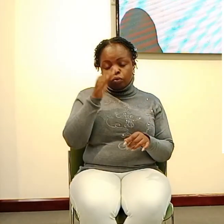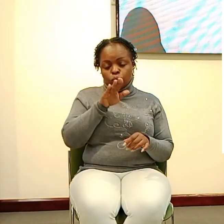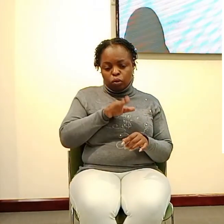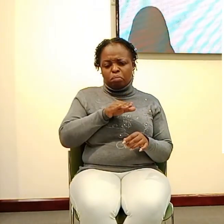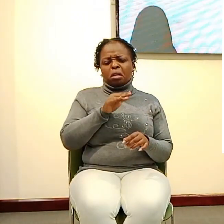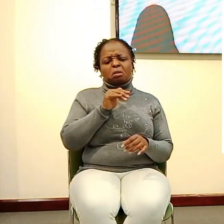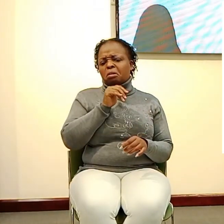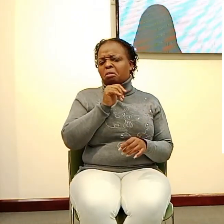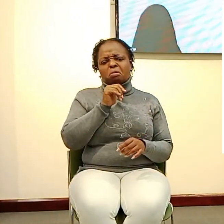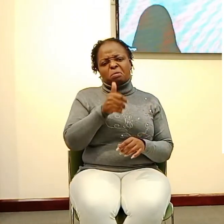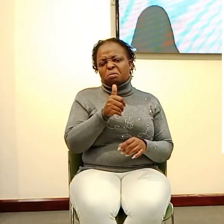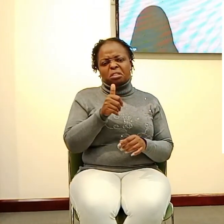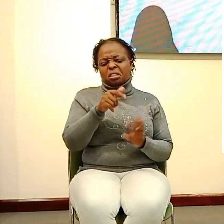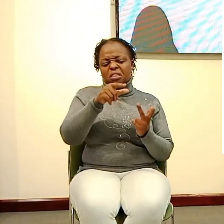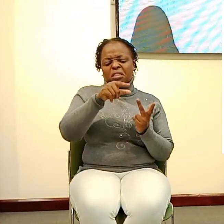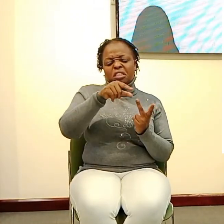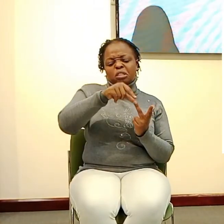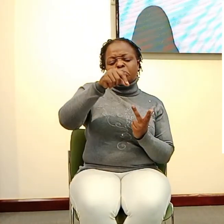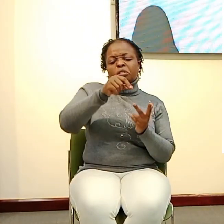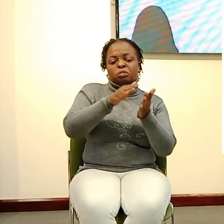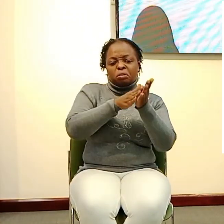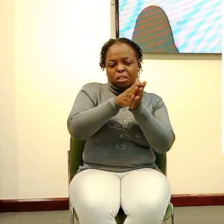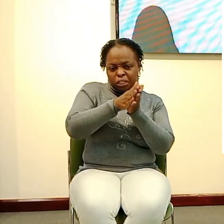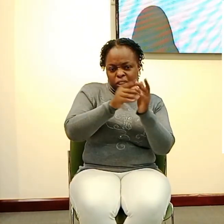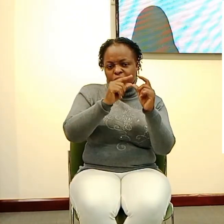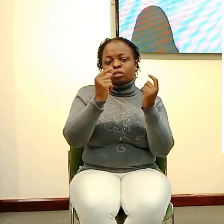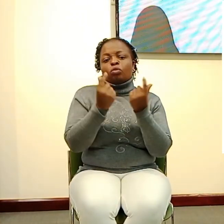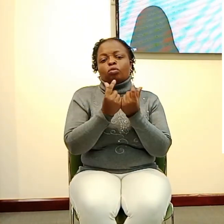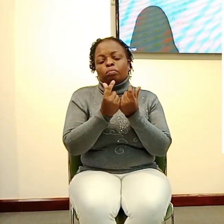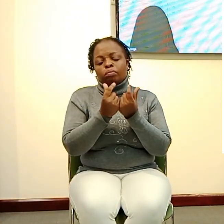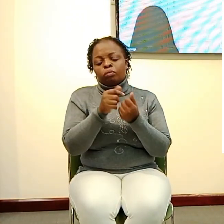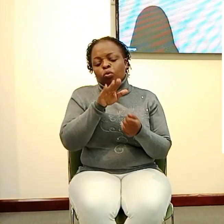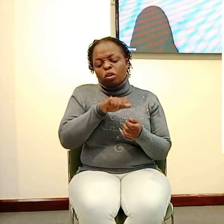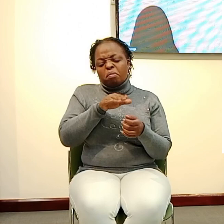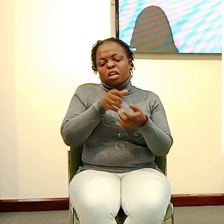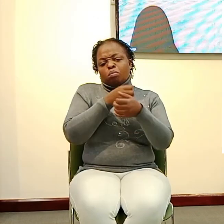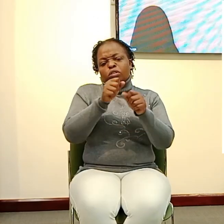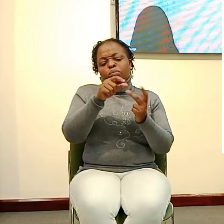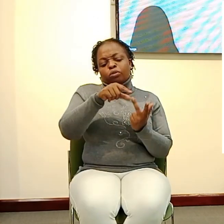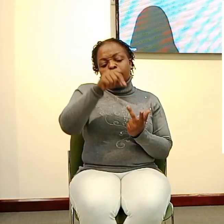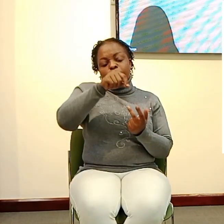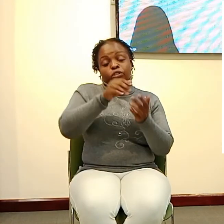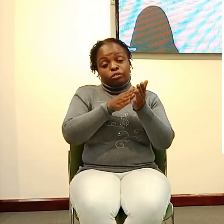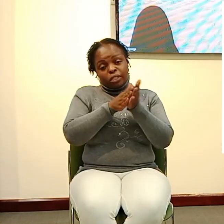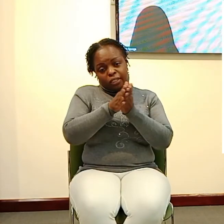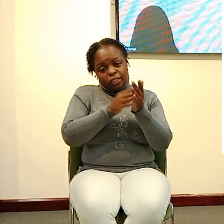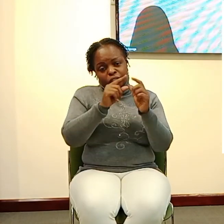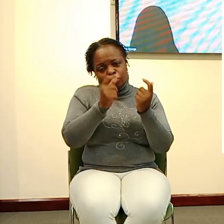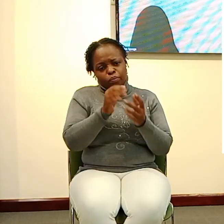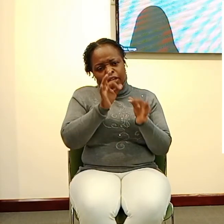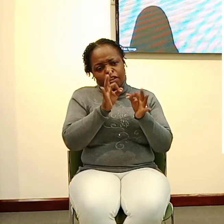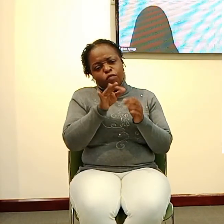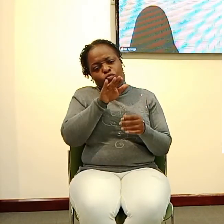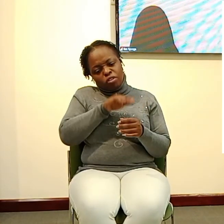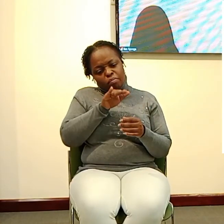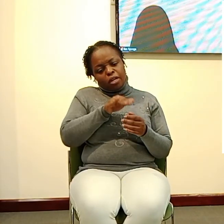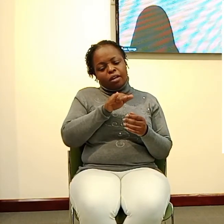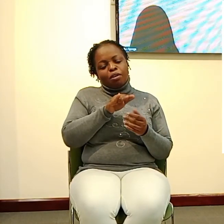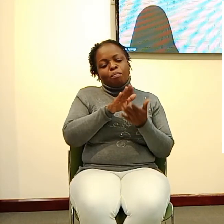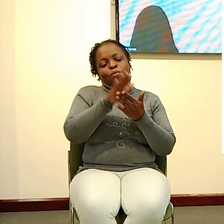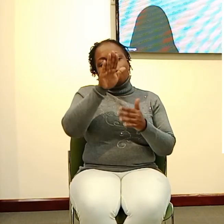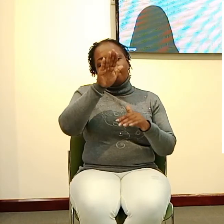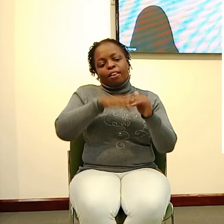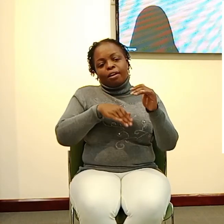special interest group. Women cannot be a special interest group. If you make up over 50% of your